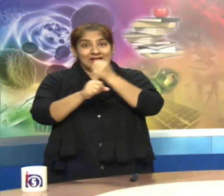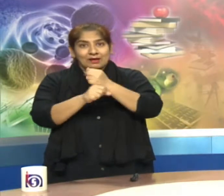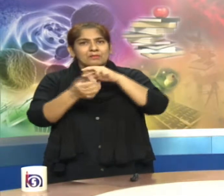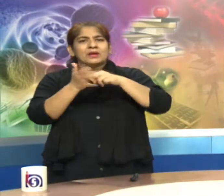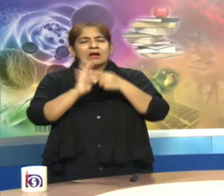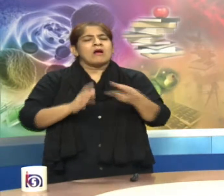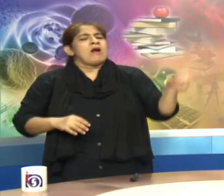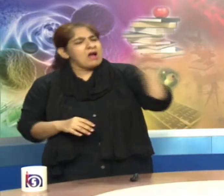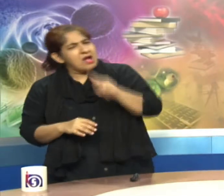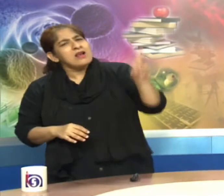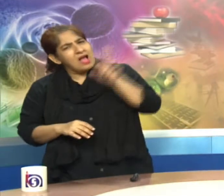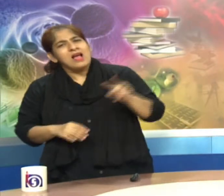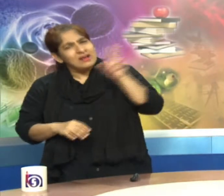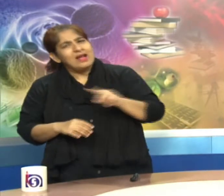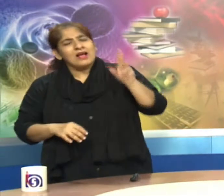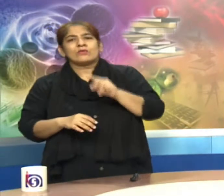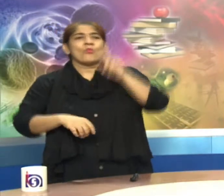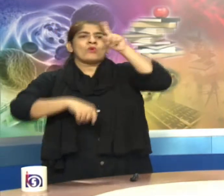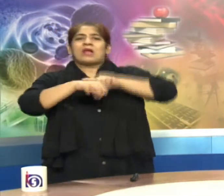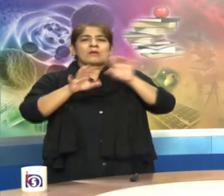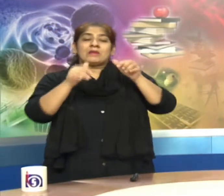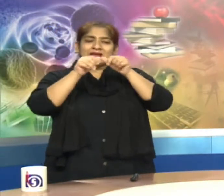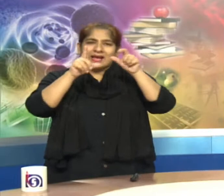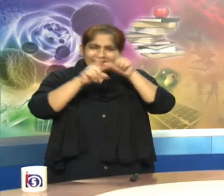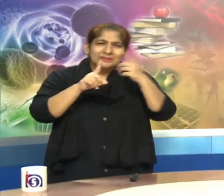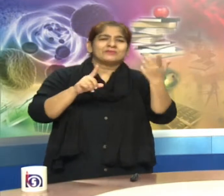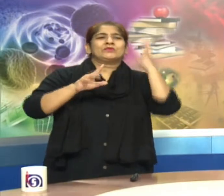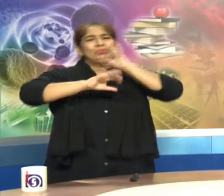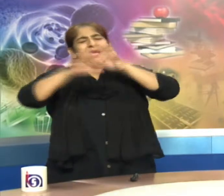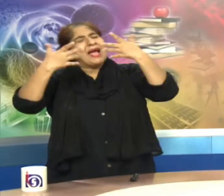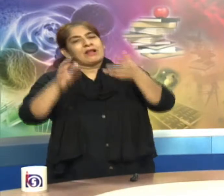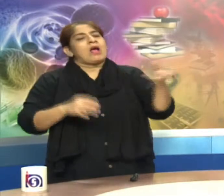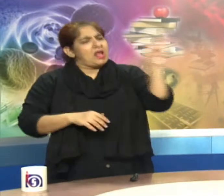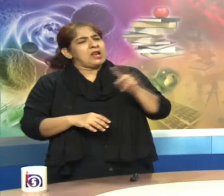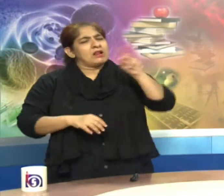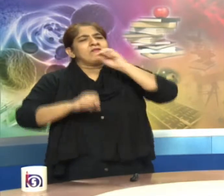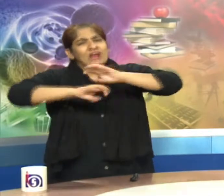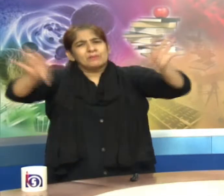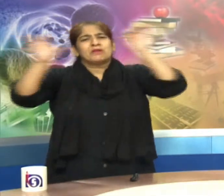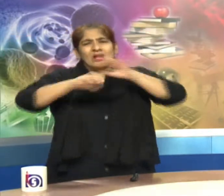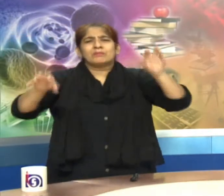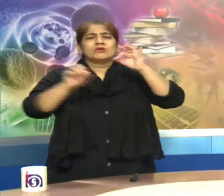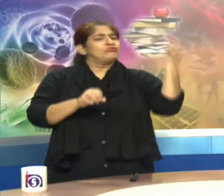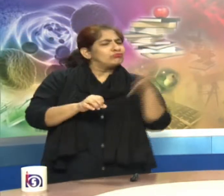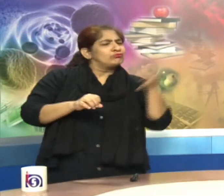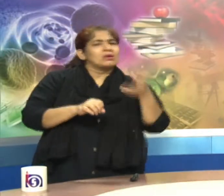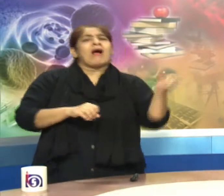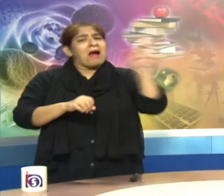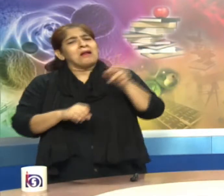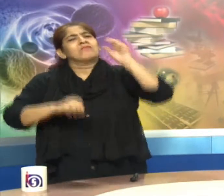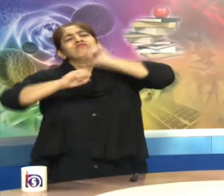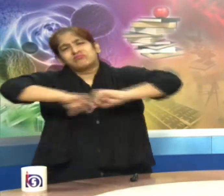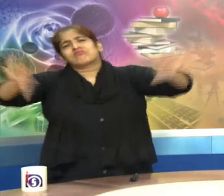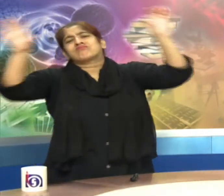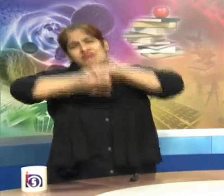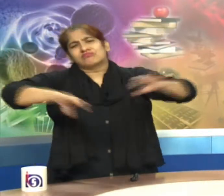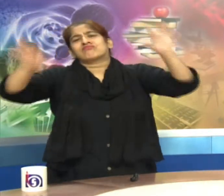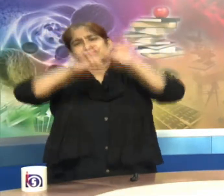If we talk about the nature of both advertising and sales, then advertising is a recurring process. It